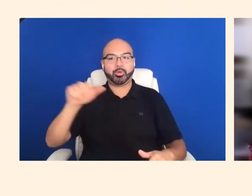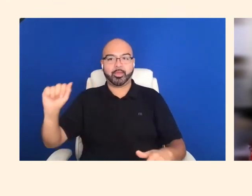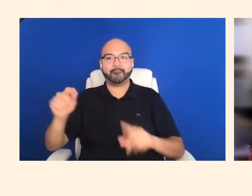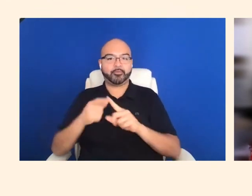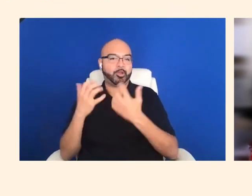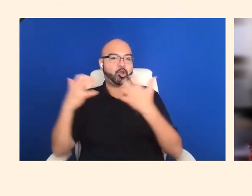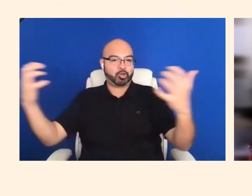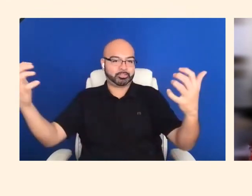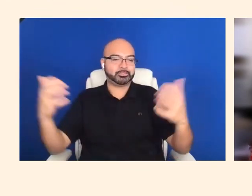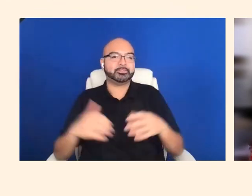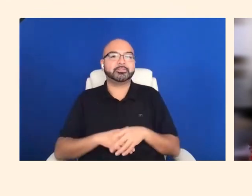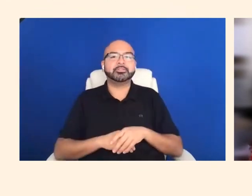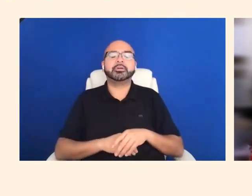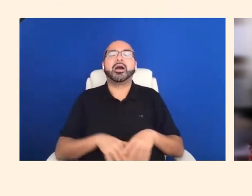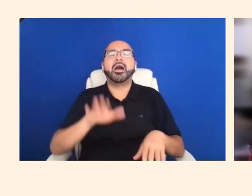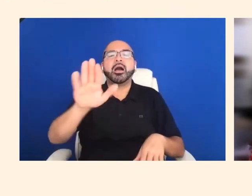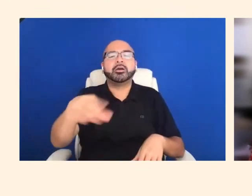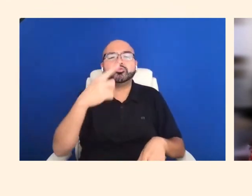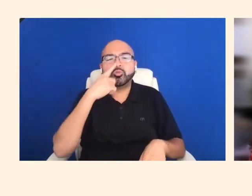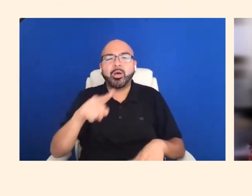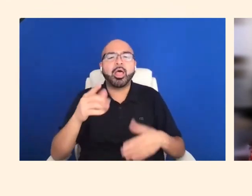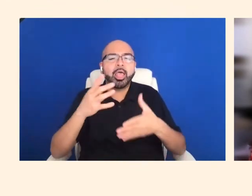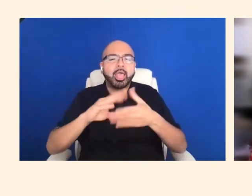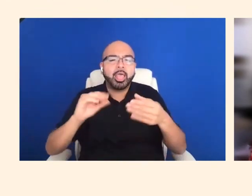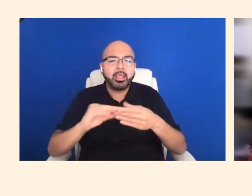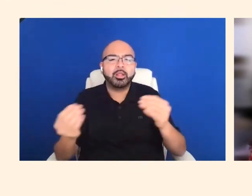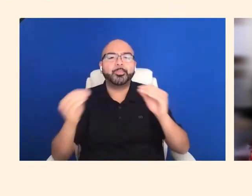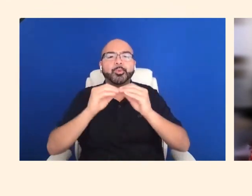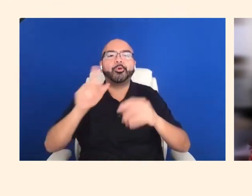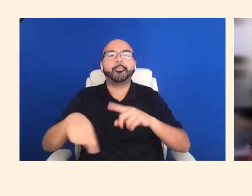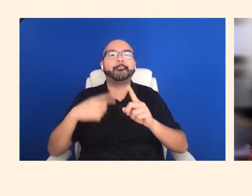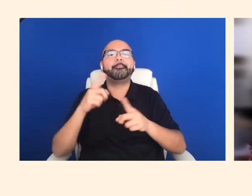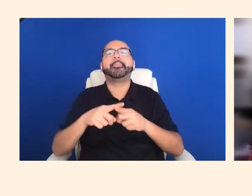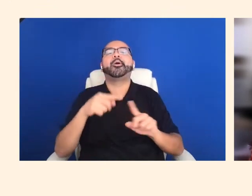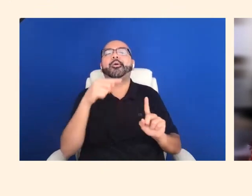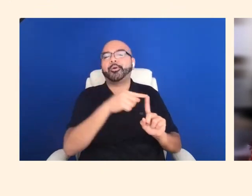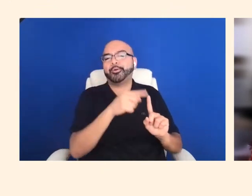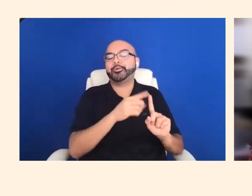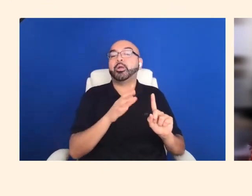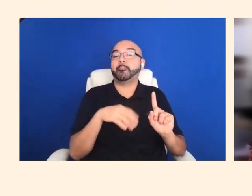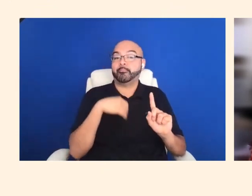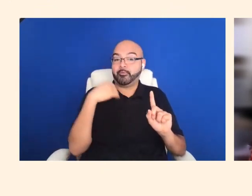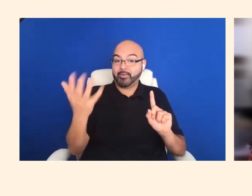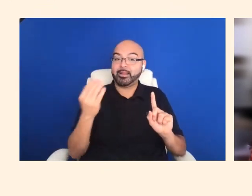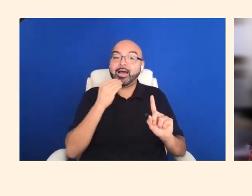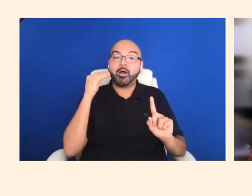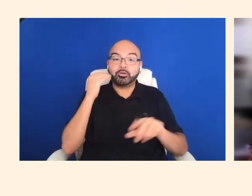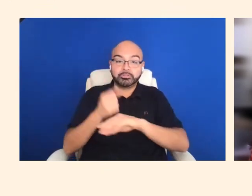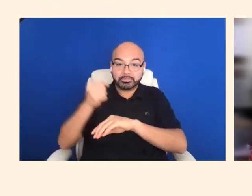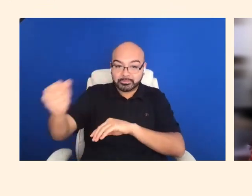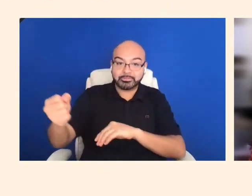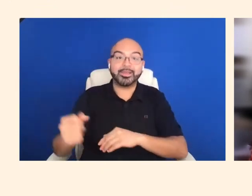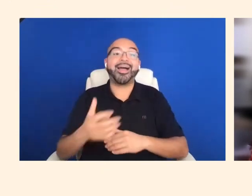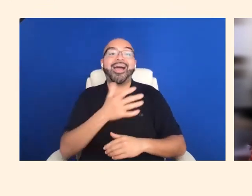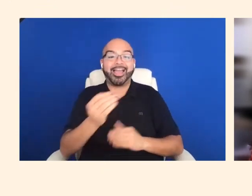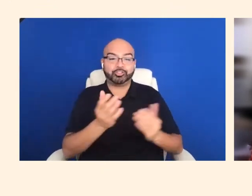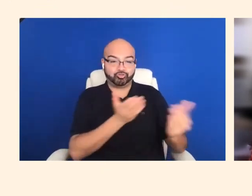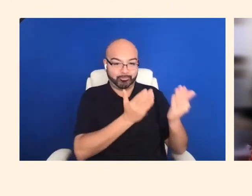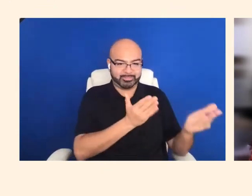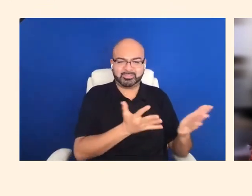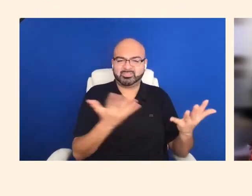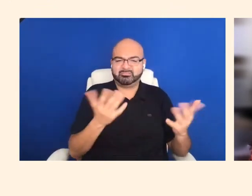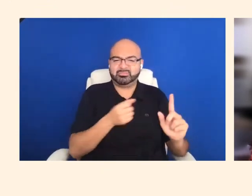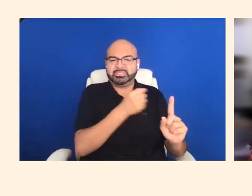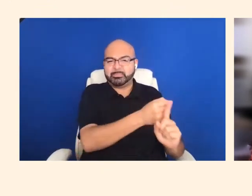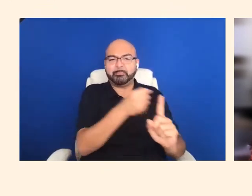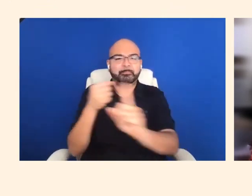audience. Can you share a little bit more about the impact of providing both housing and services to the community members in need